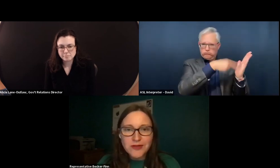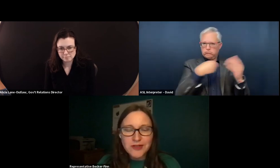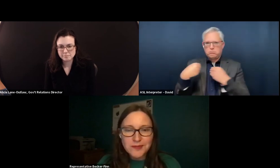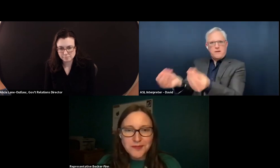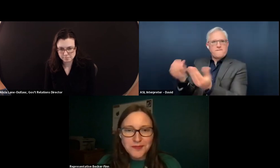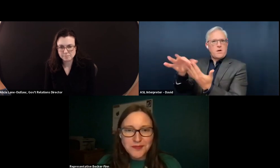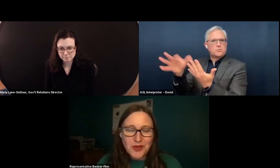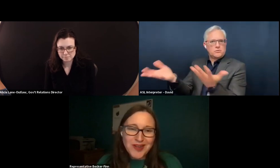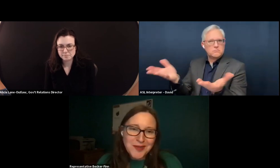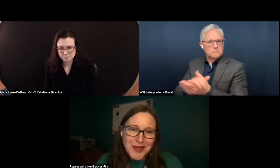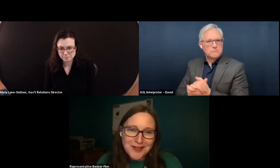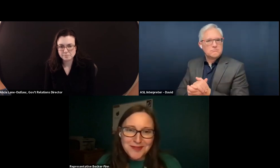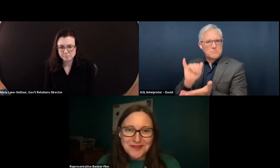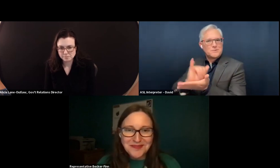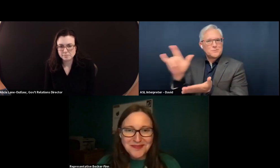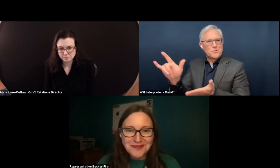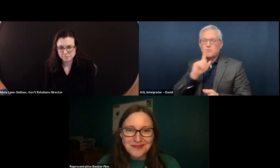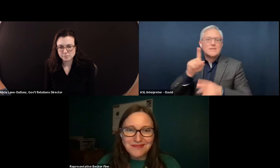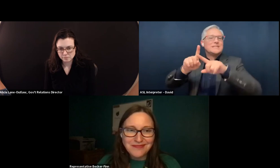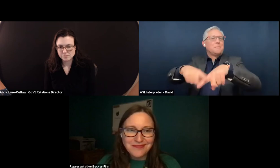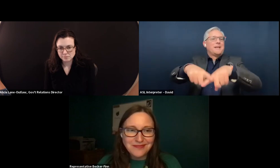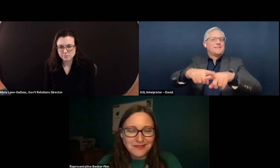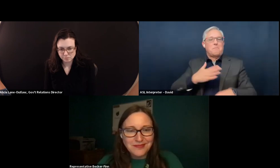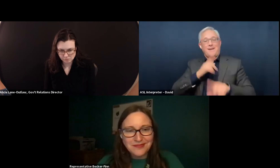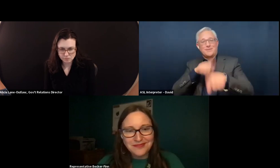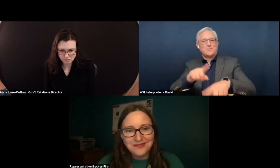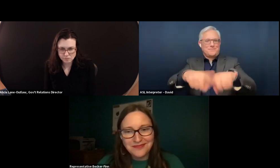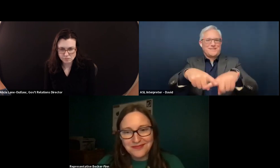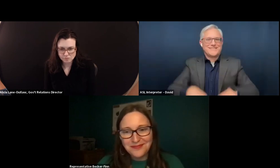school. So it depends.